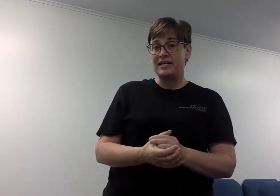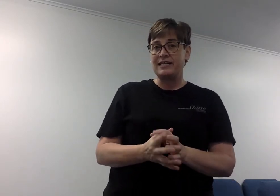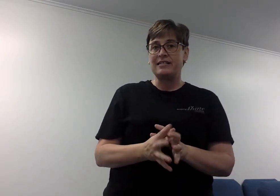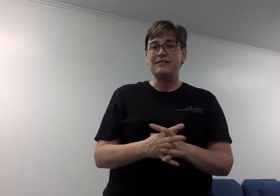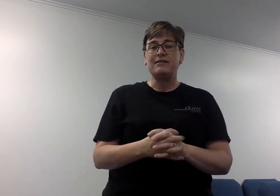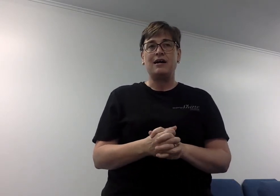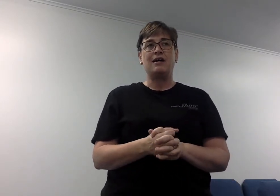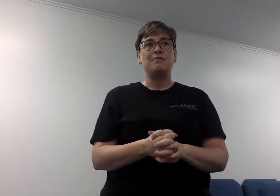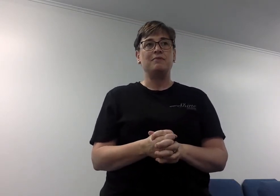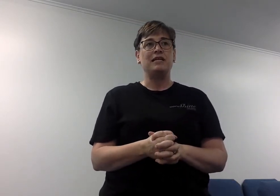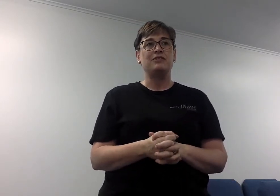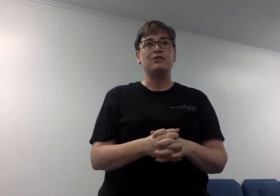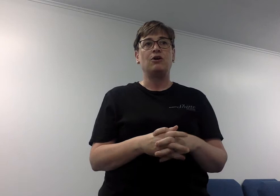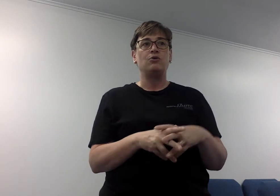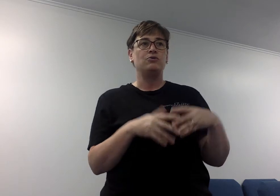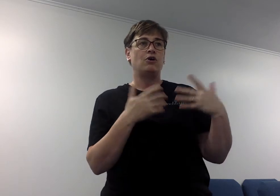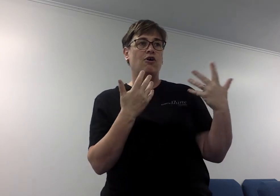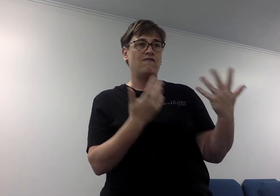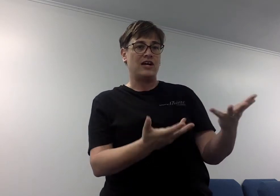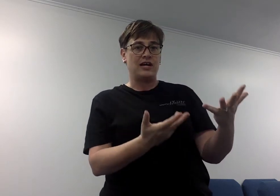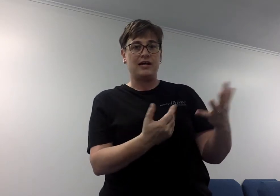fine. His clothes are fine.